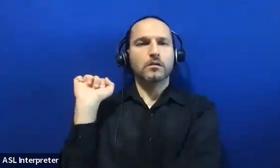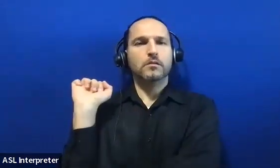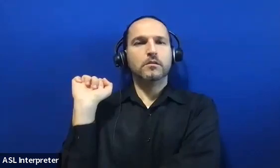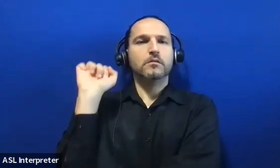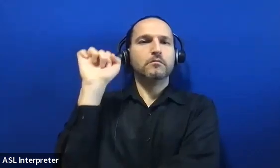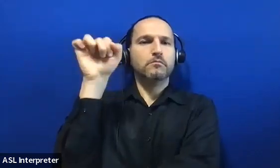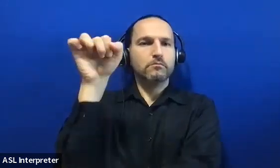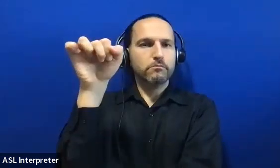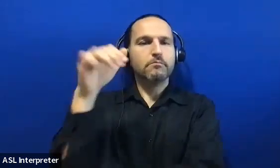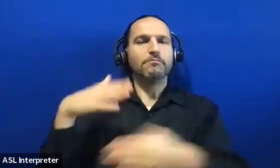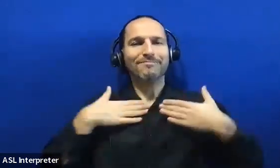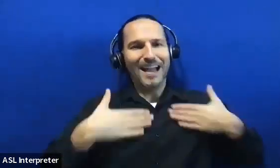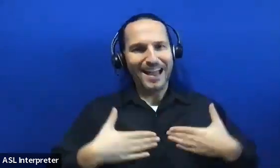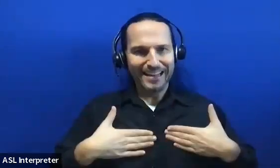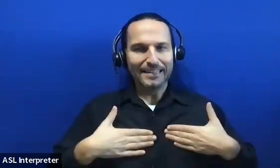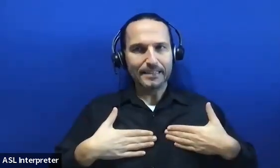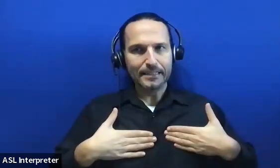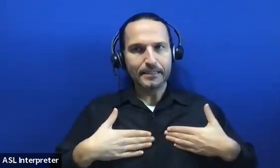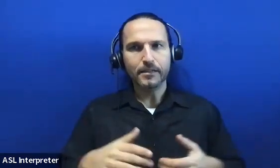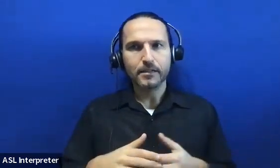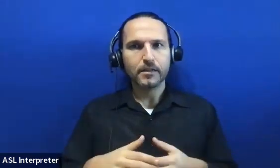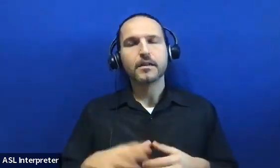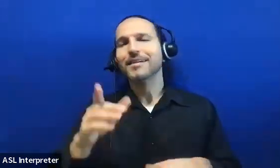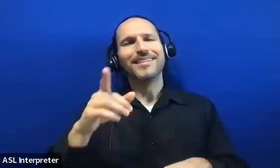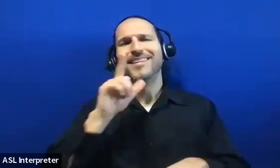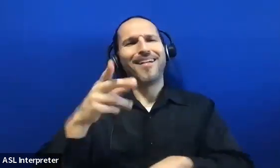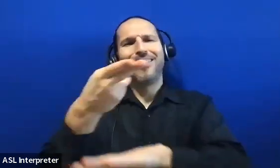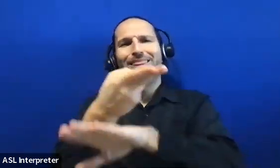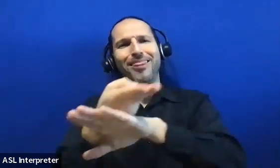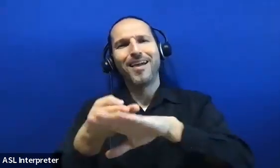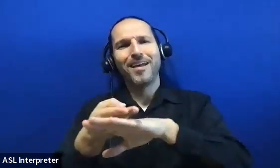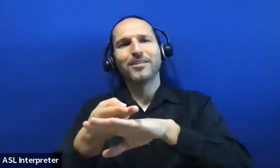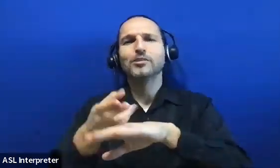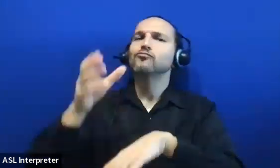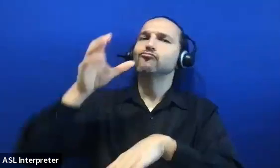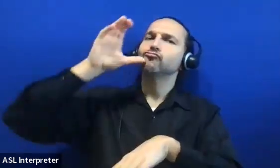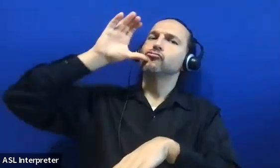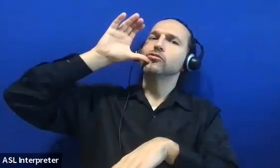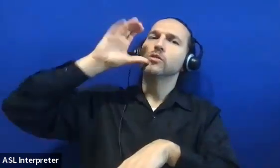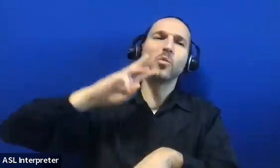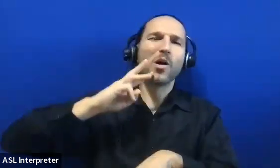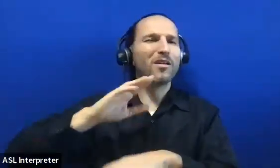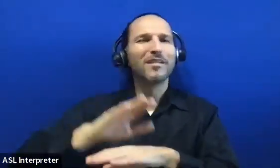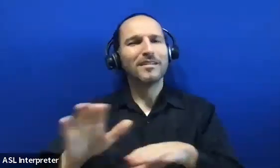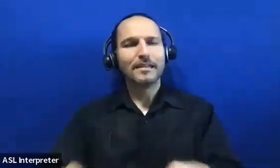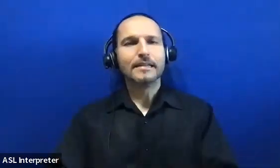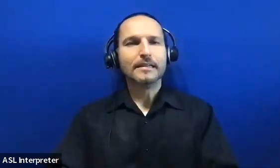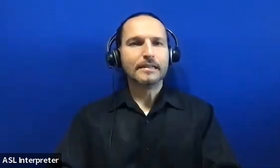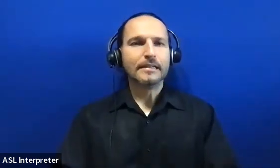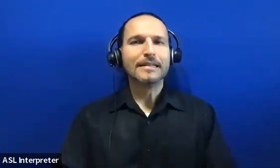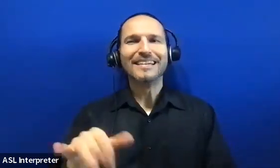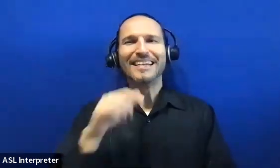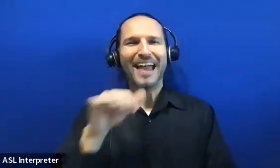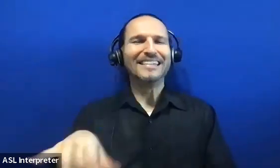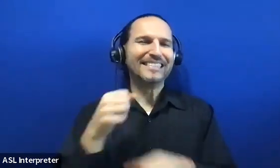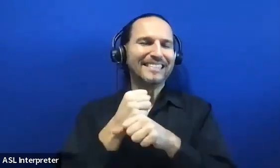This is why we don't lay down and drink water, right? We probably could, but it's not as safe.